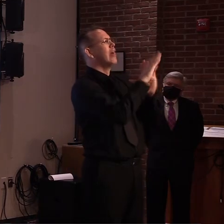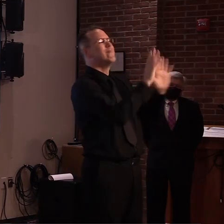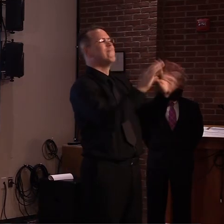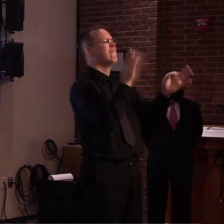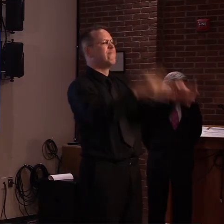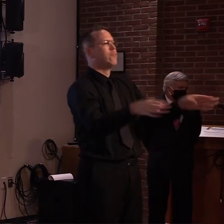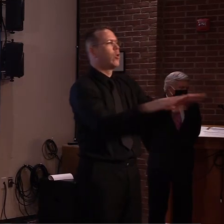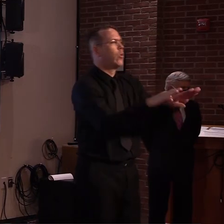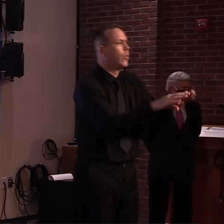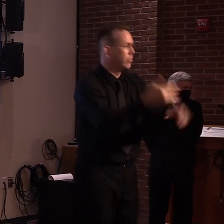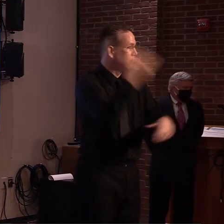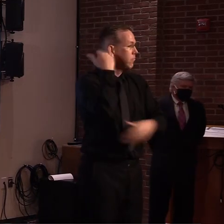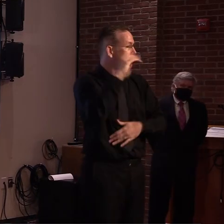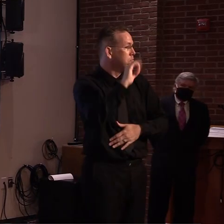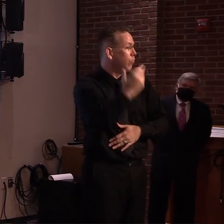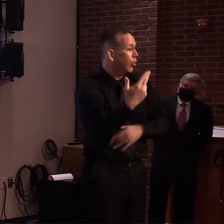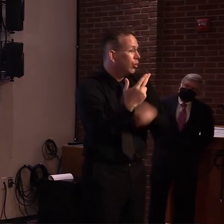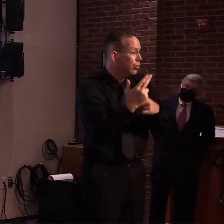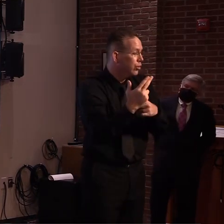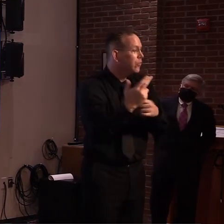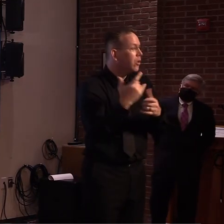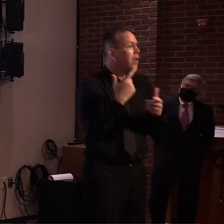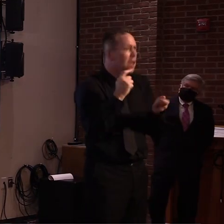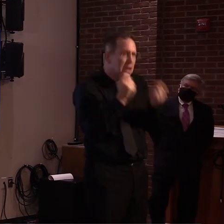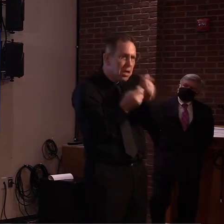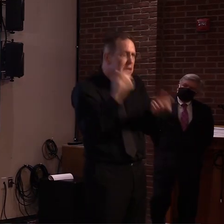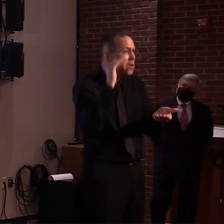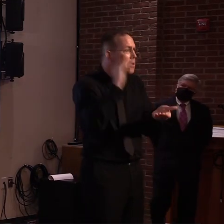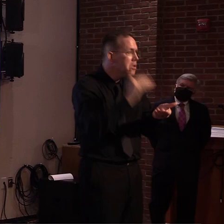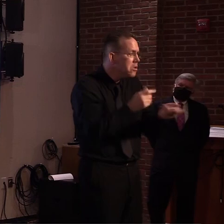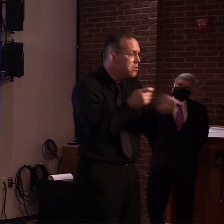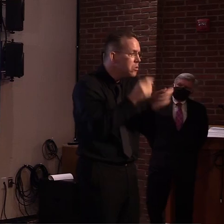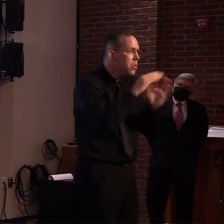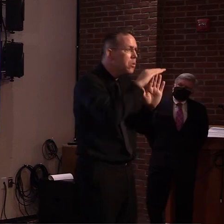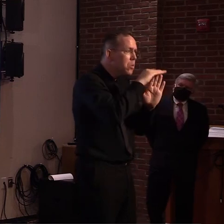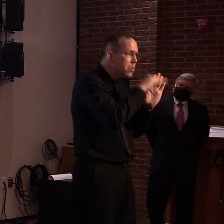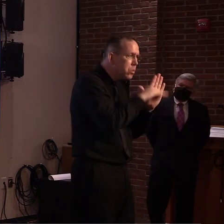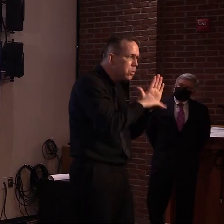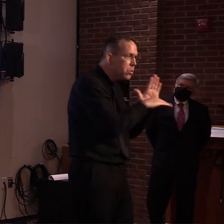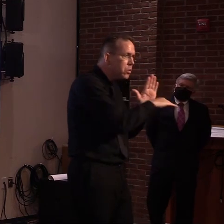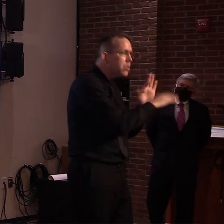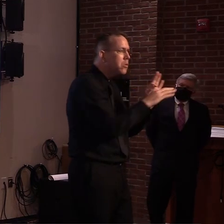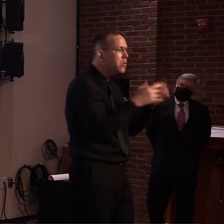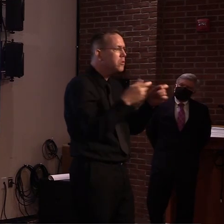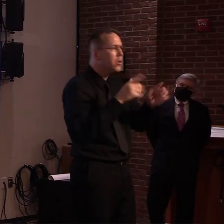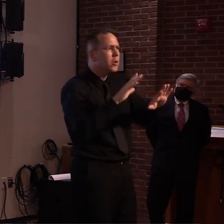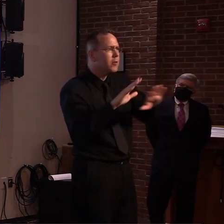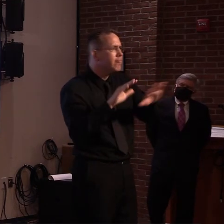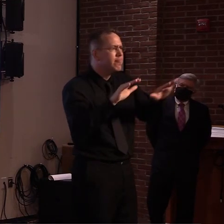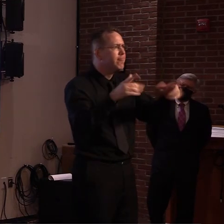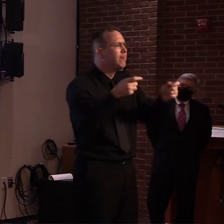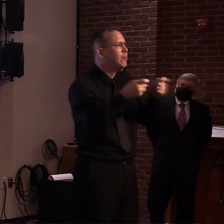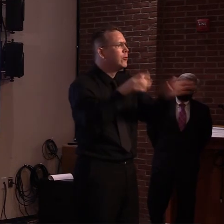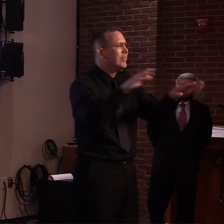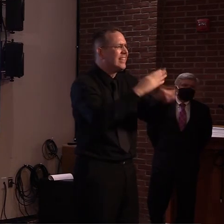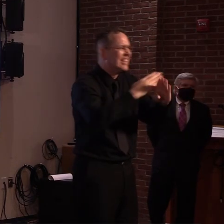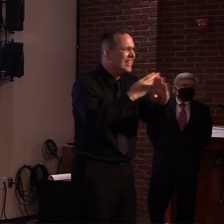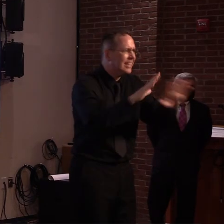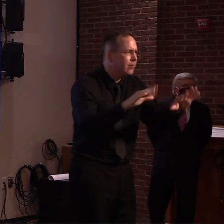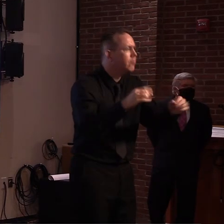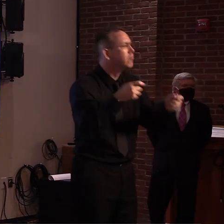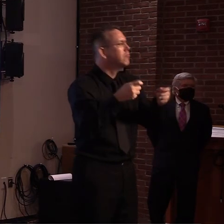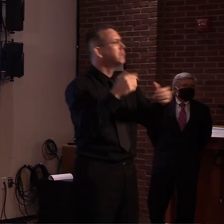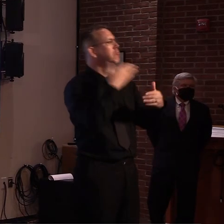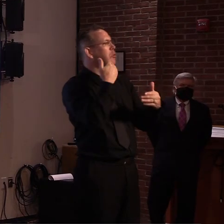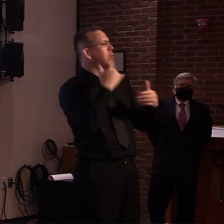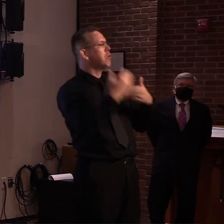these numbers in our current testing context, who knows what these numbers really would have been?